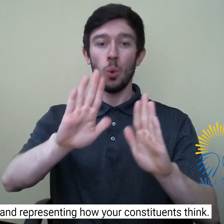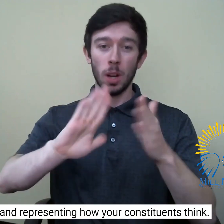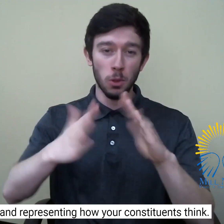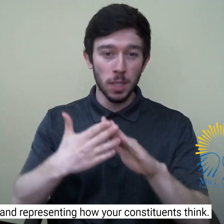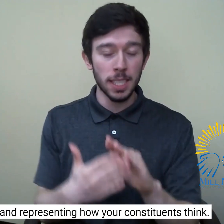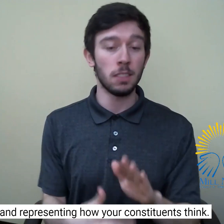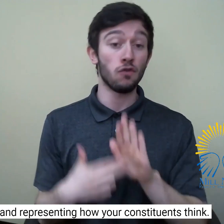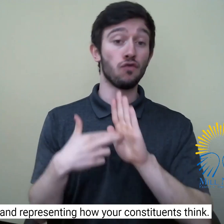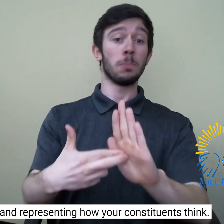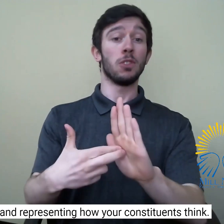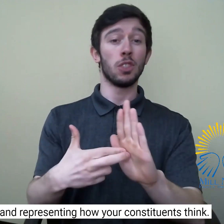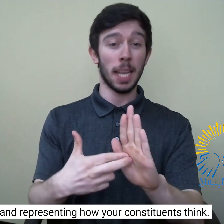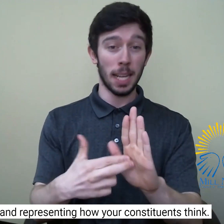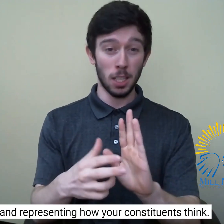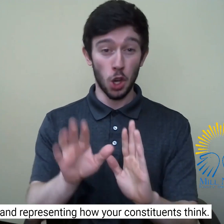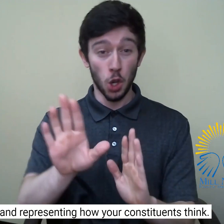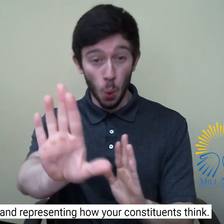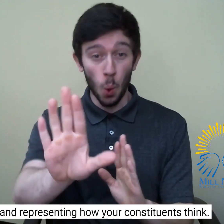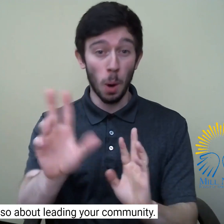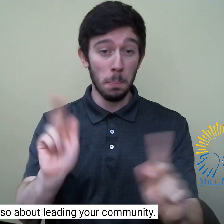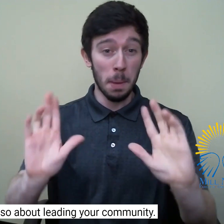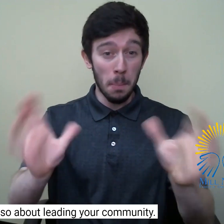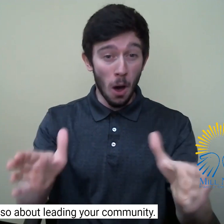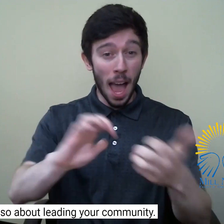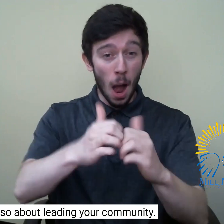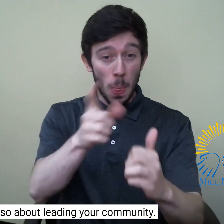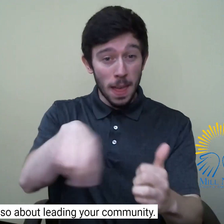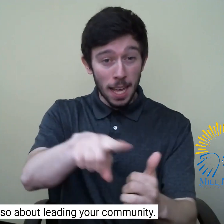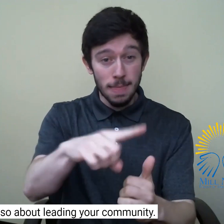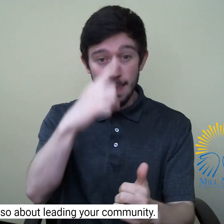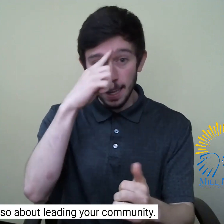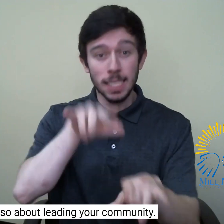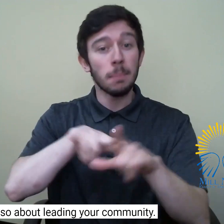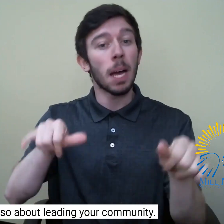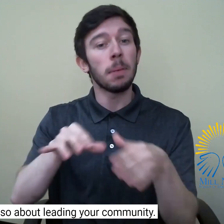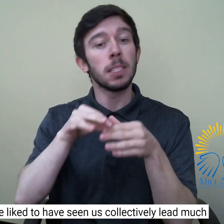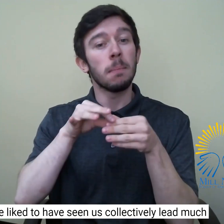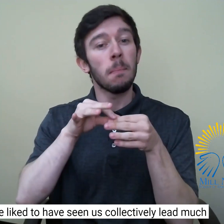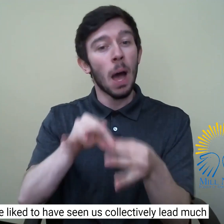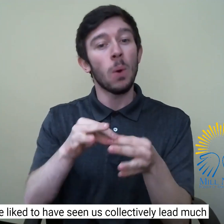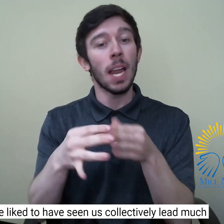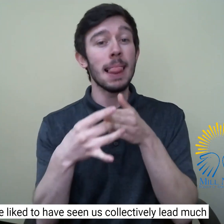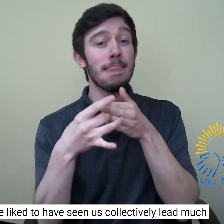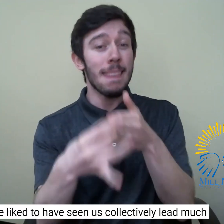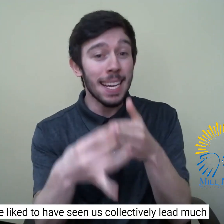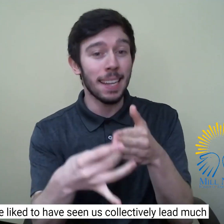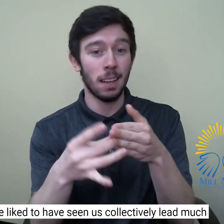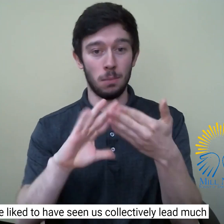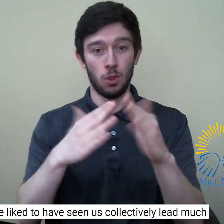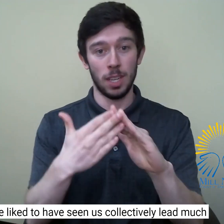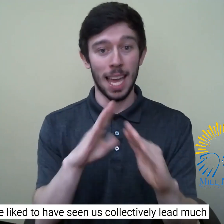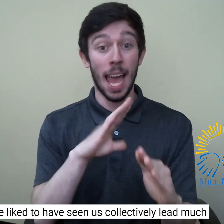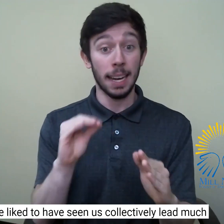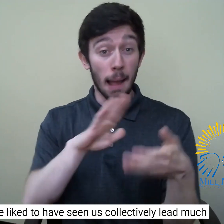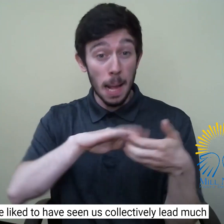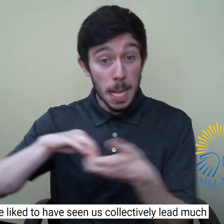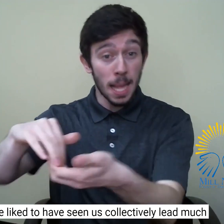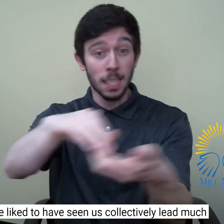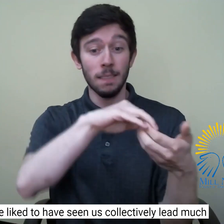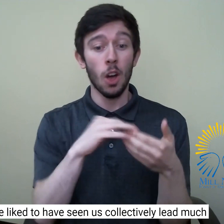and representing how your constituents think. It's also about leading your community. And I would have liked to have seen us collectively